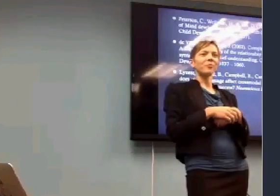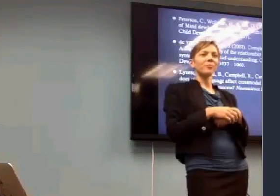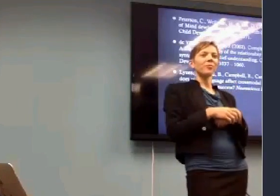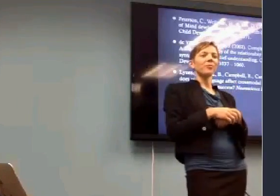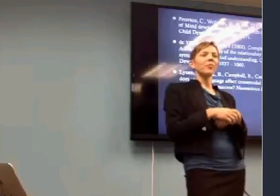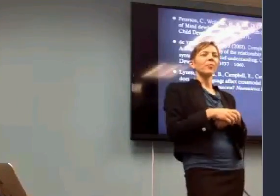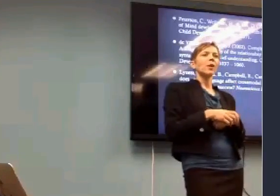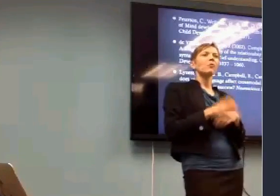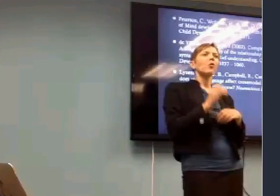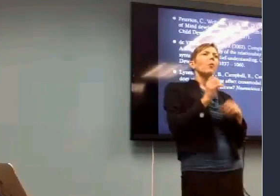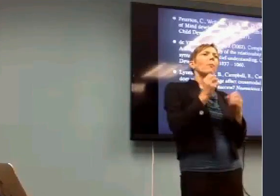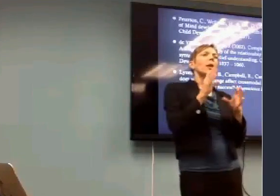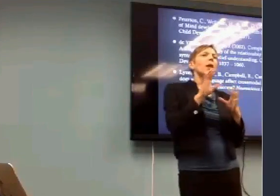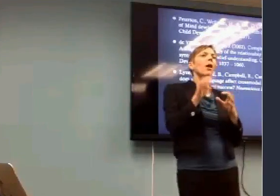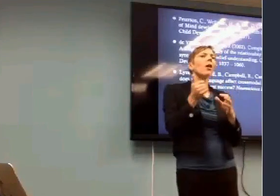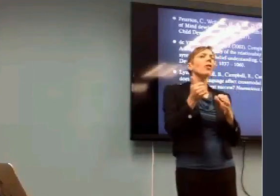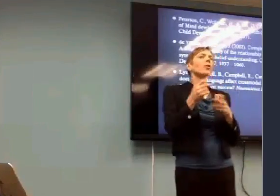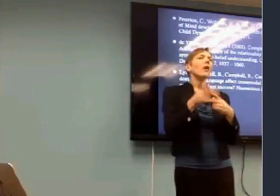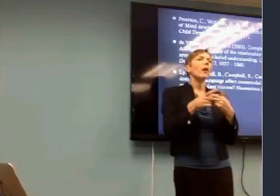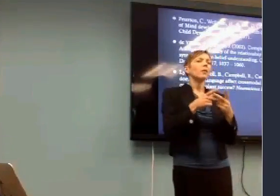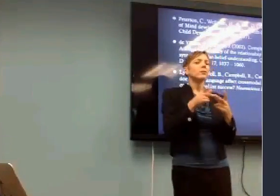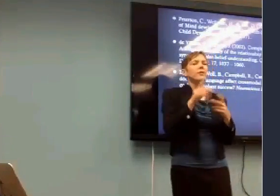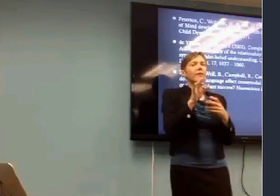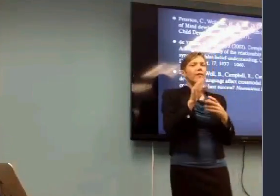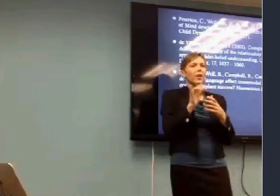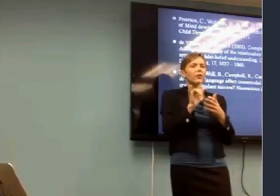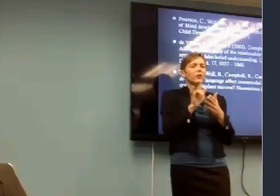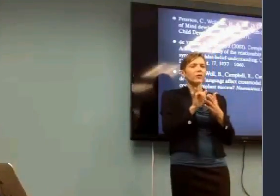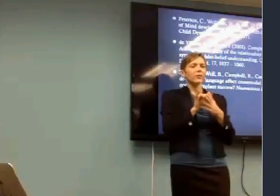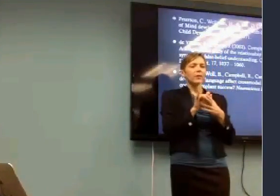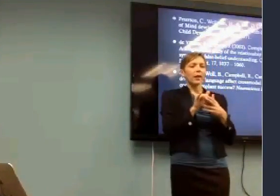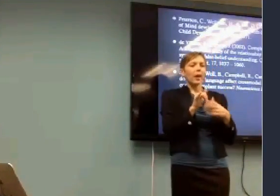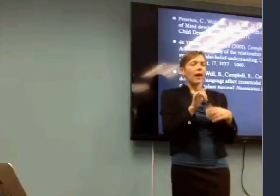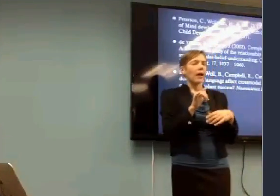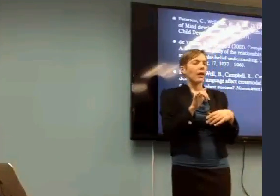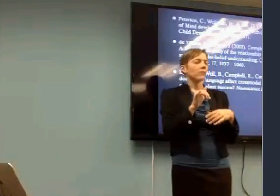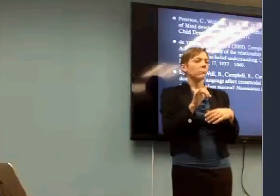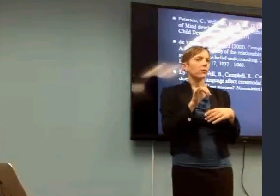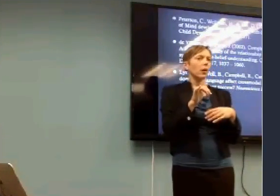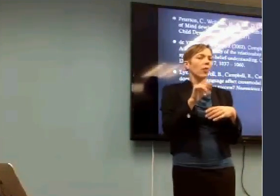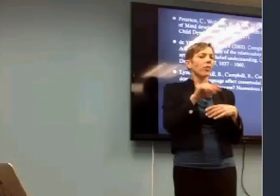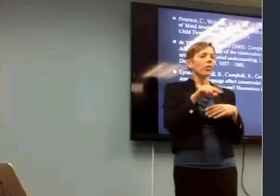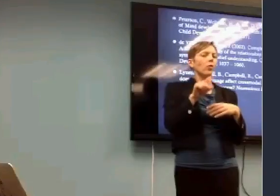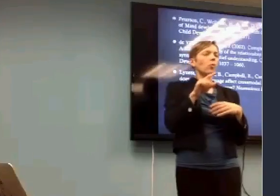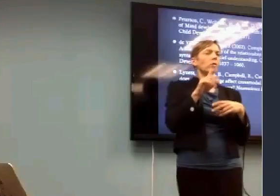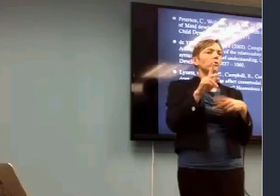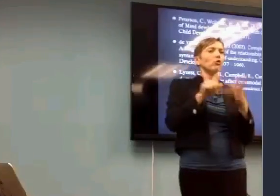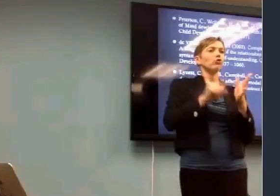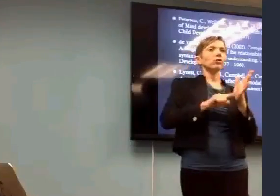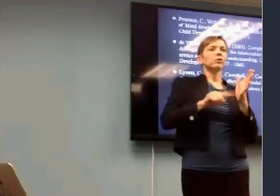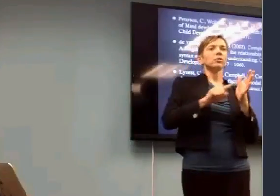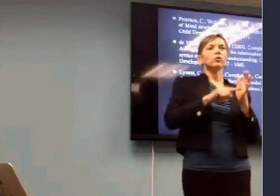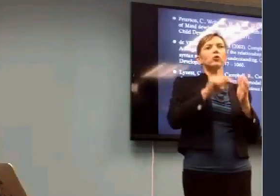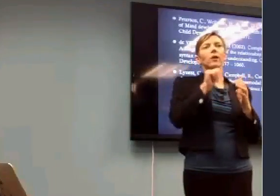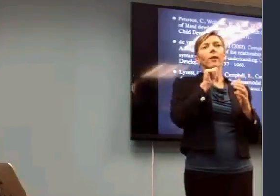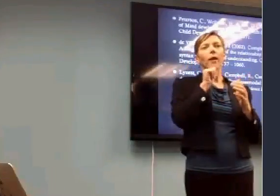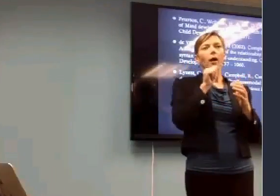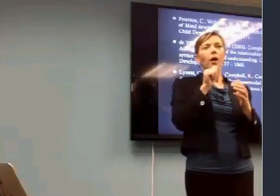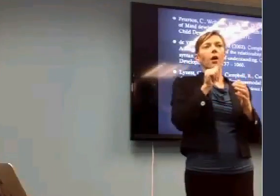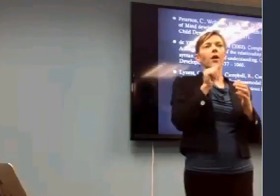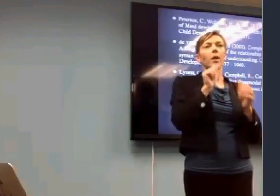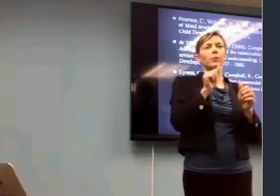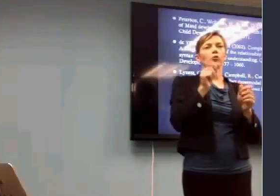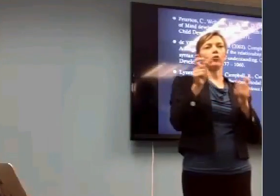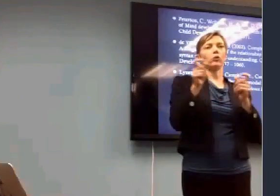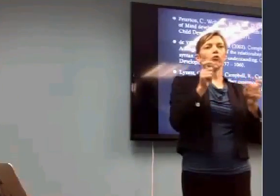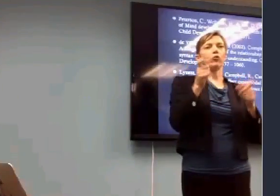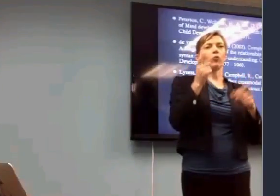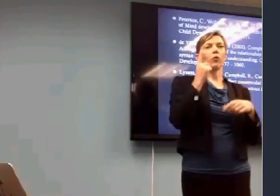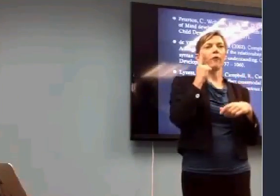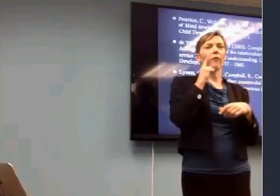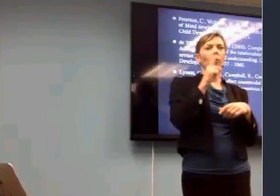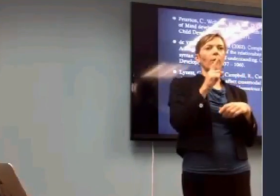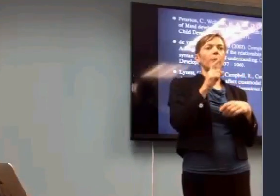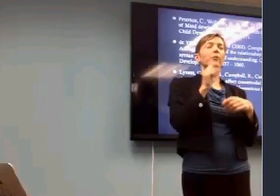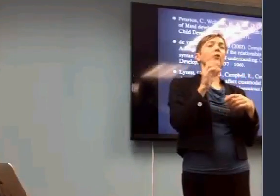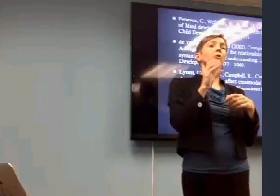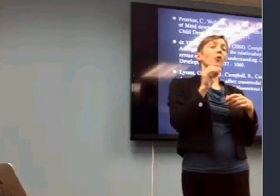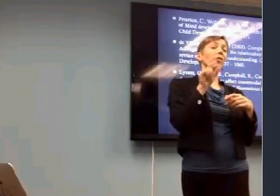passage of time. We have a confound. So there's many types of other factors that those researchers have not been able to control